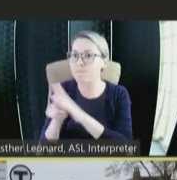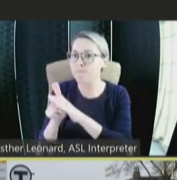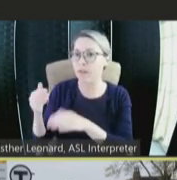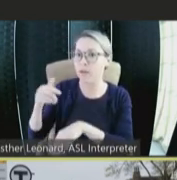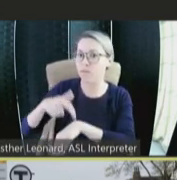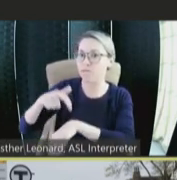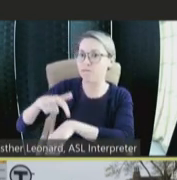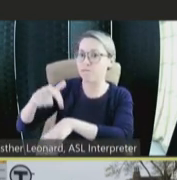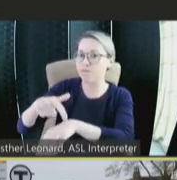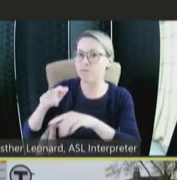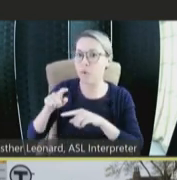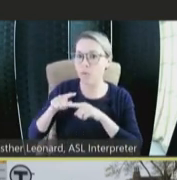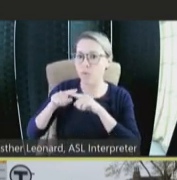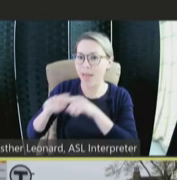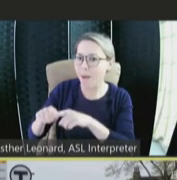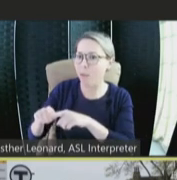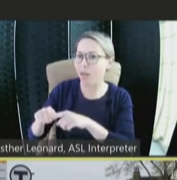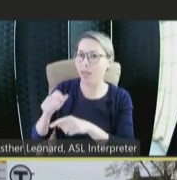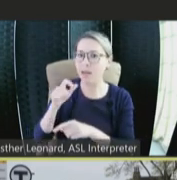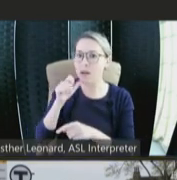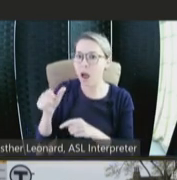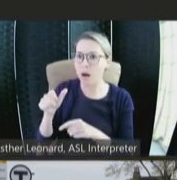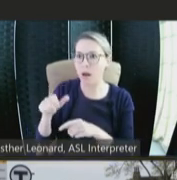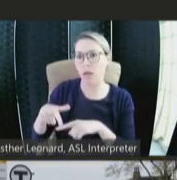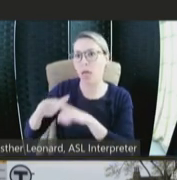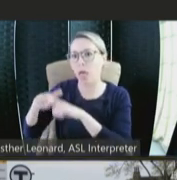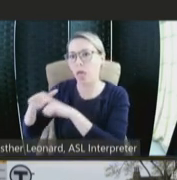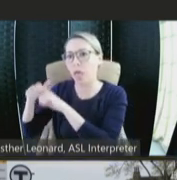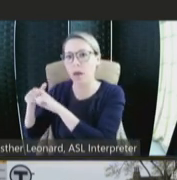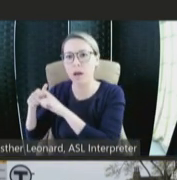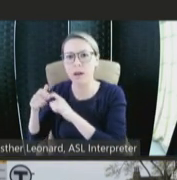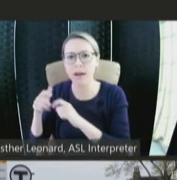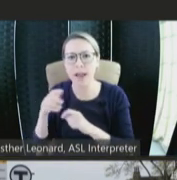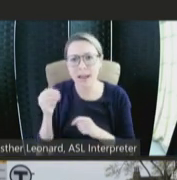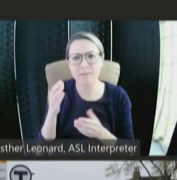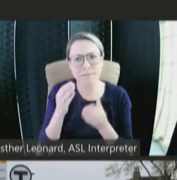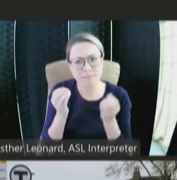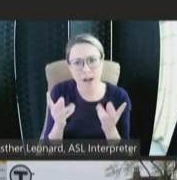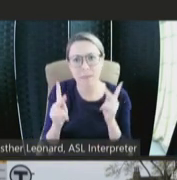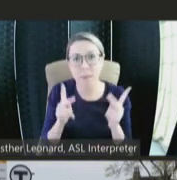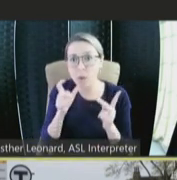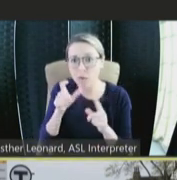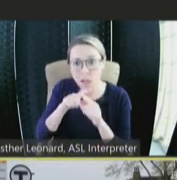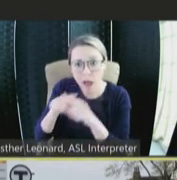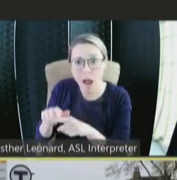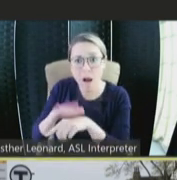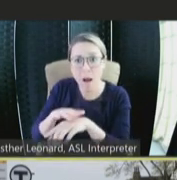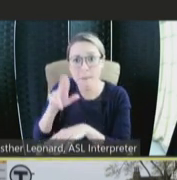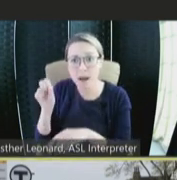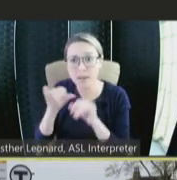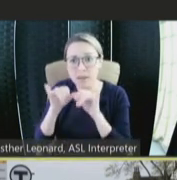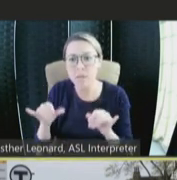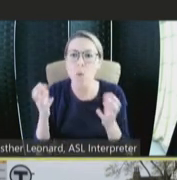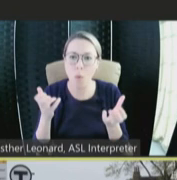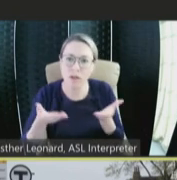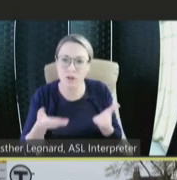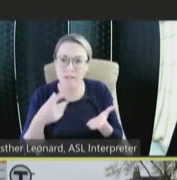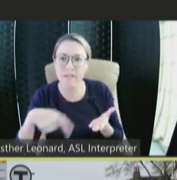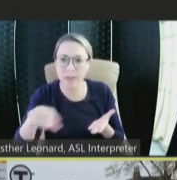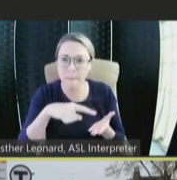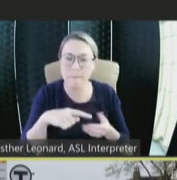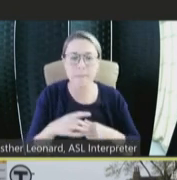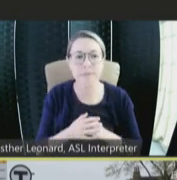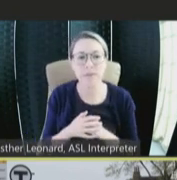most importantly, serves the people who rely on it most. So what we were trying to do with bus network redesign